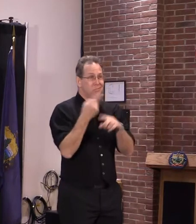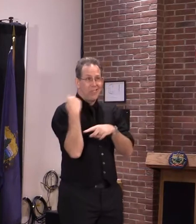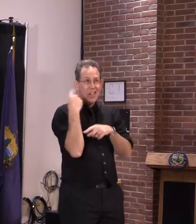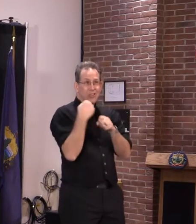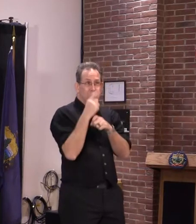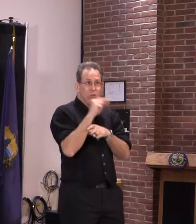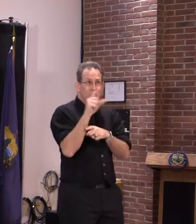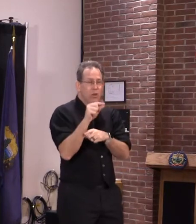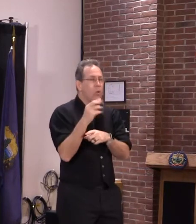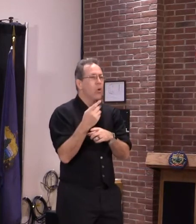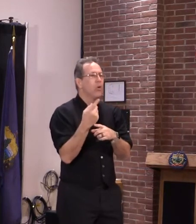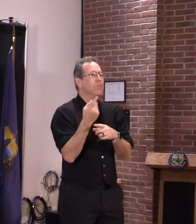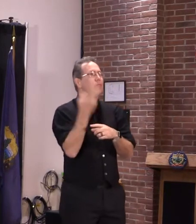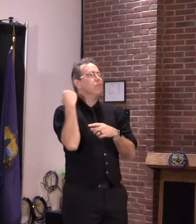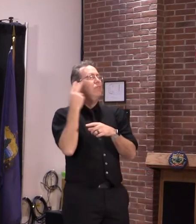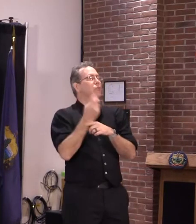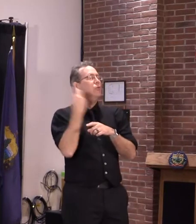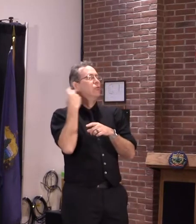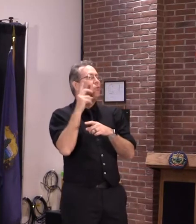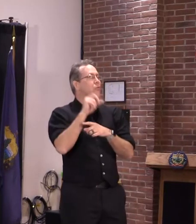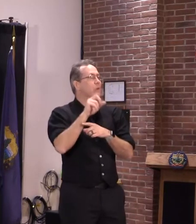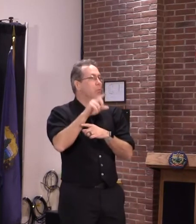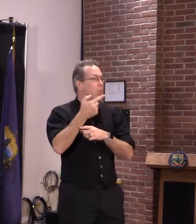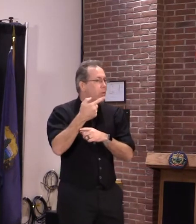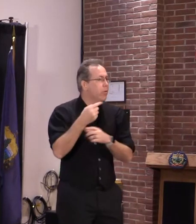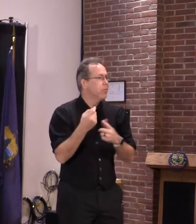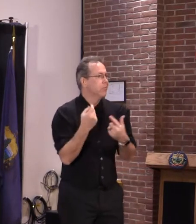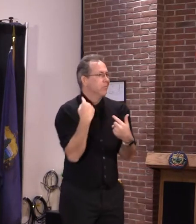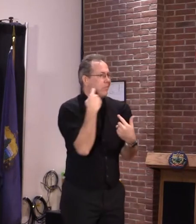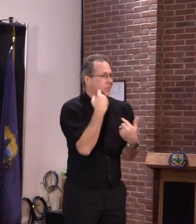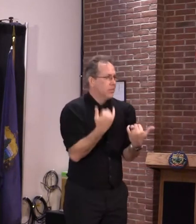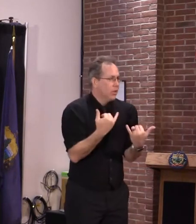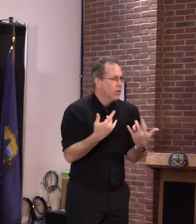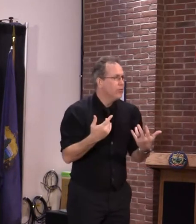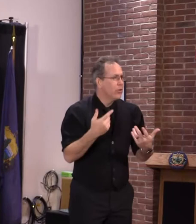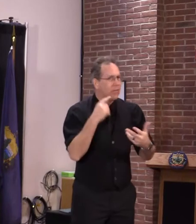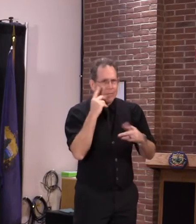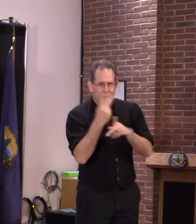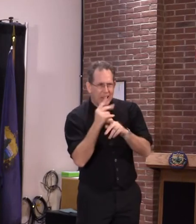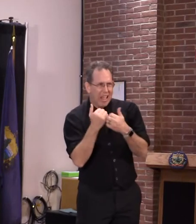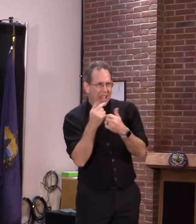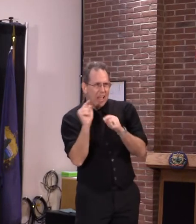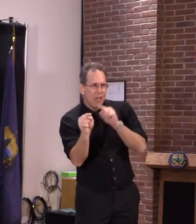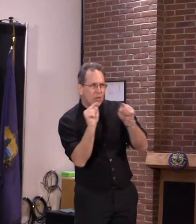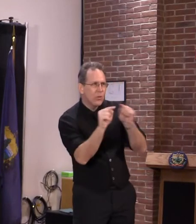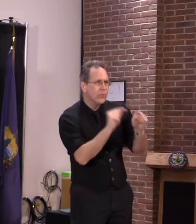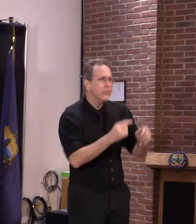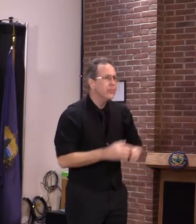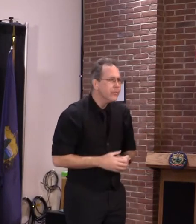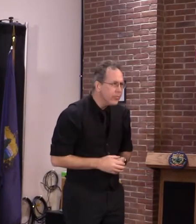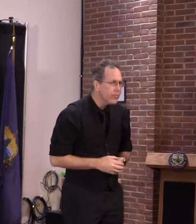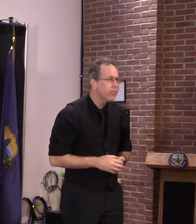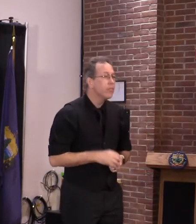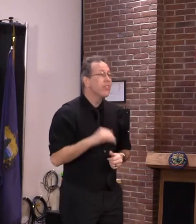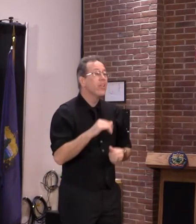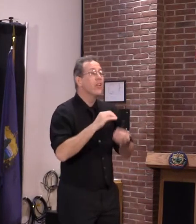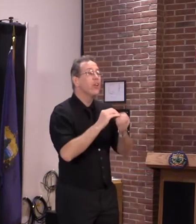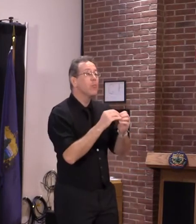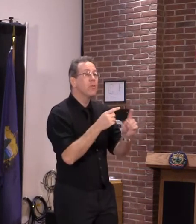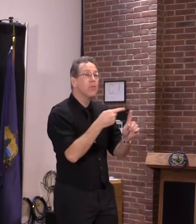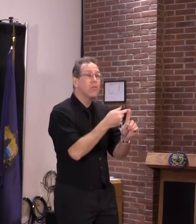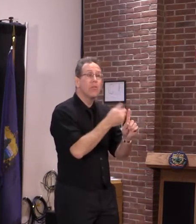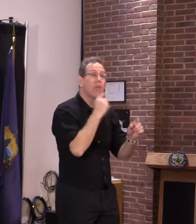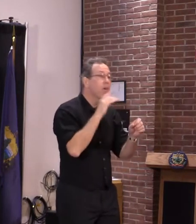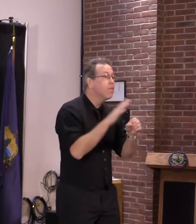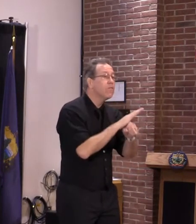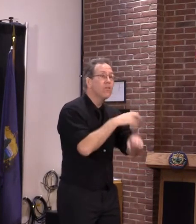kind of hard to determine. If you look at how many people are fully vaccinated, how many people are not fully vaccinated who are eligible, you know,